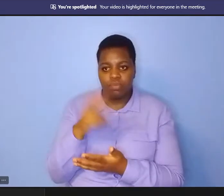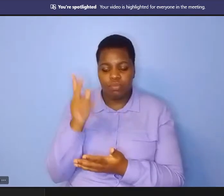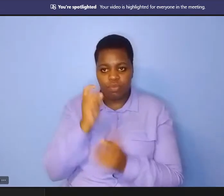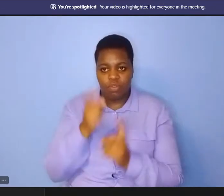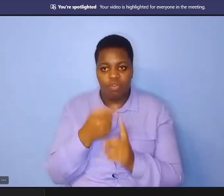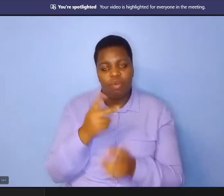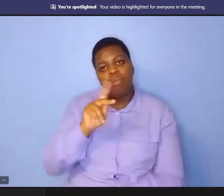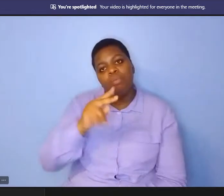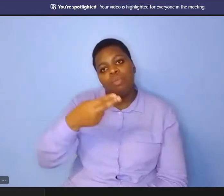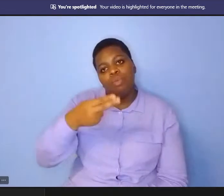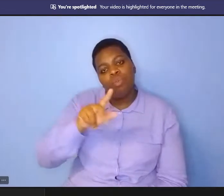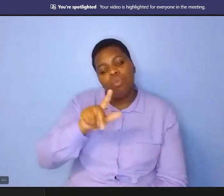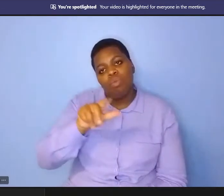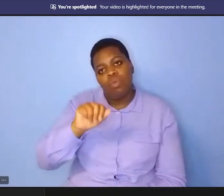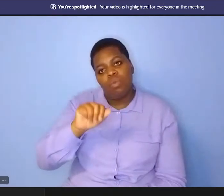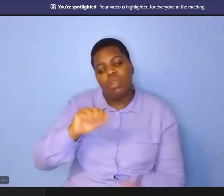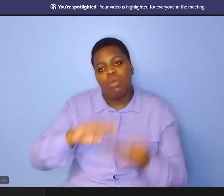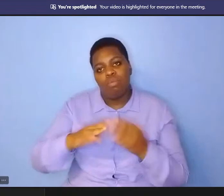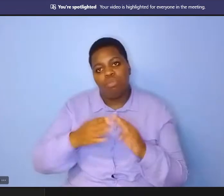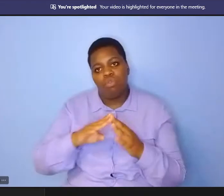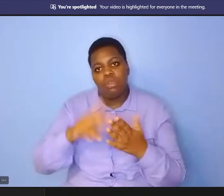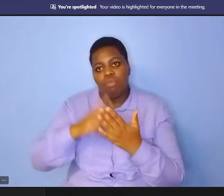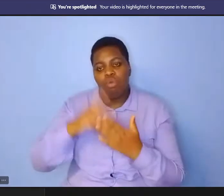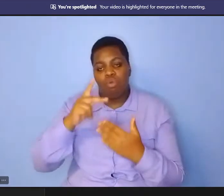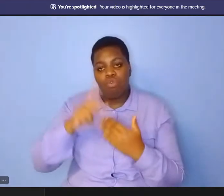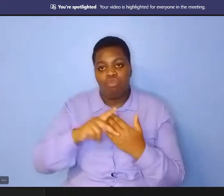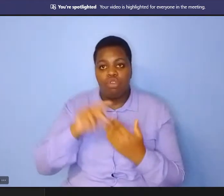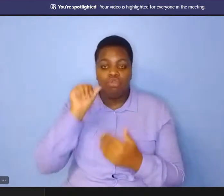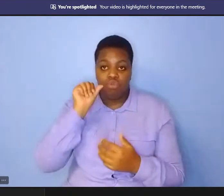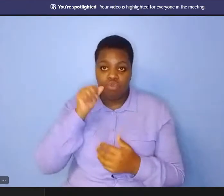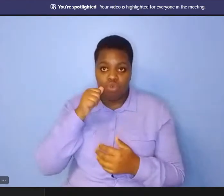Community Development Project possibly tomorrow.